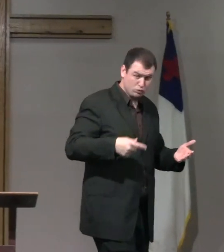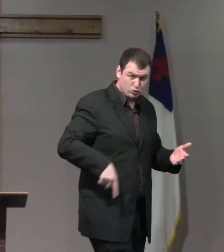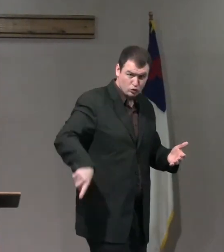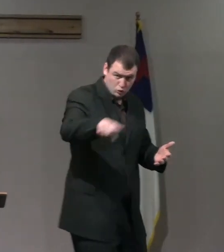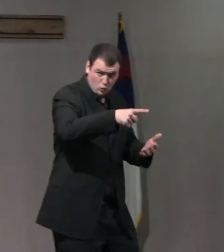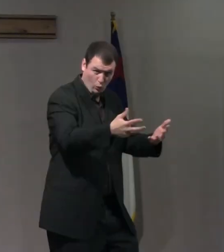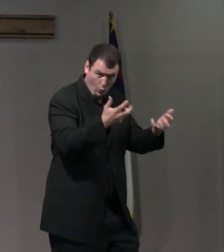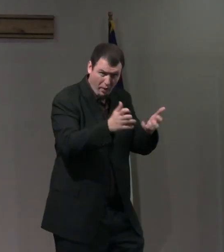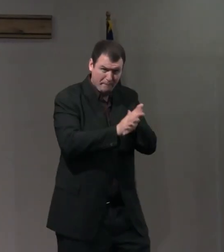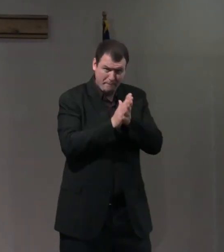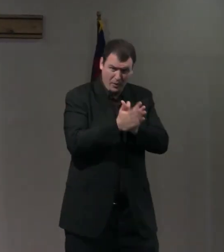So,